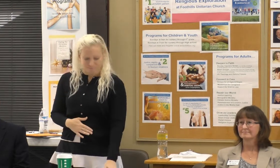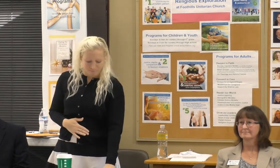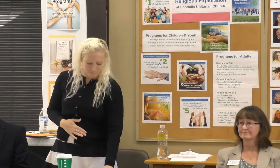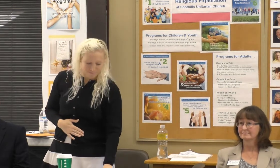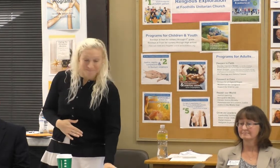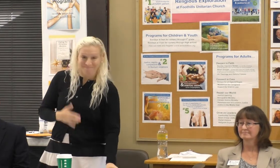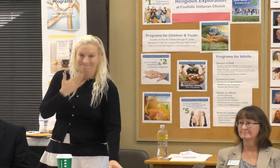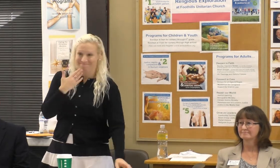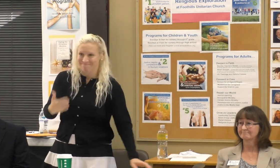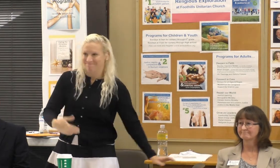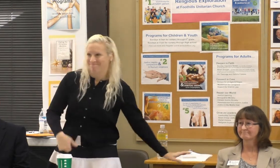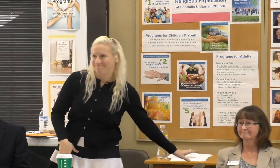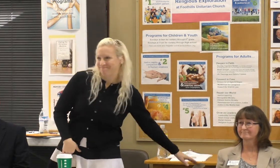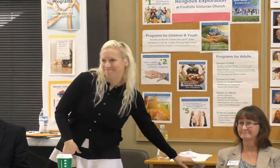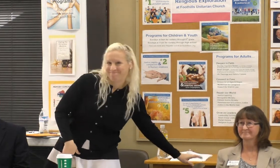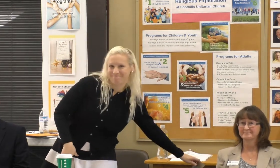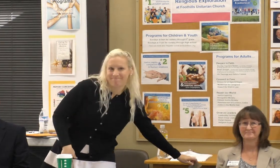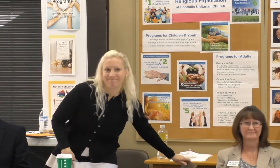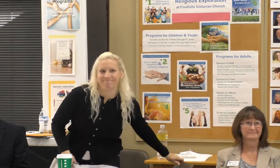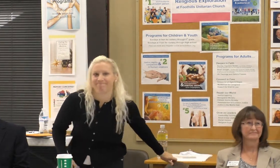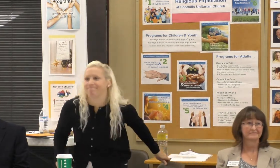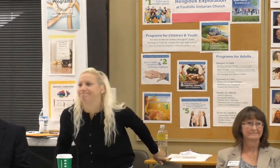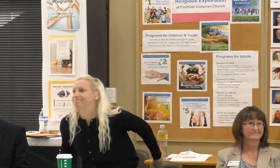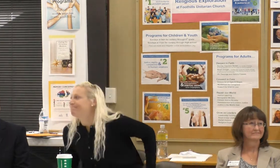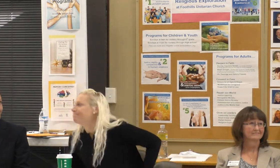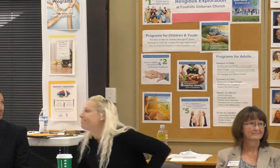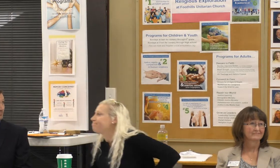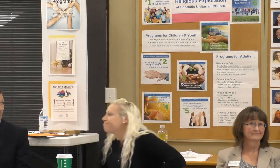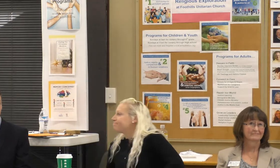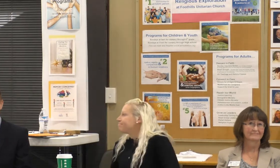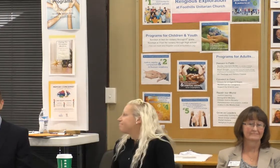line. Thank you.